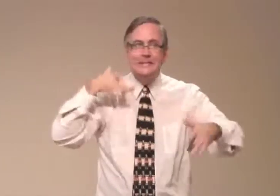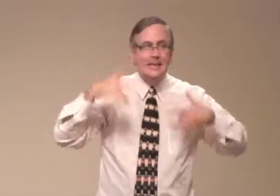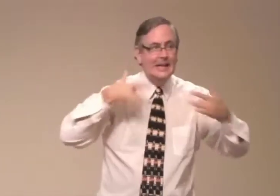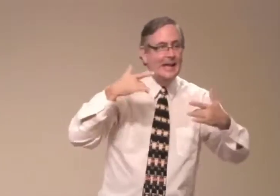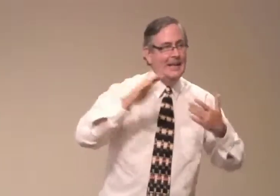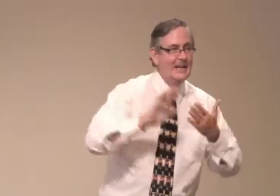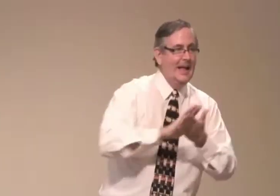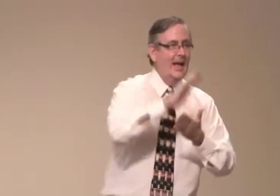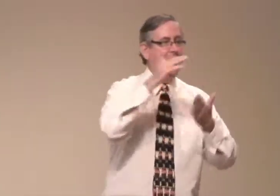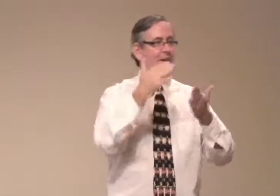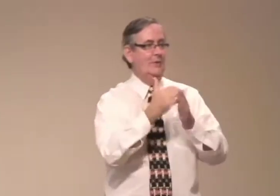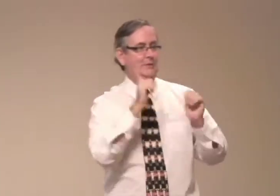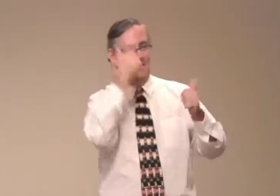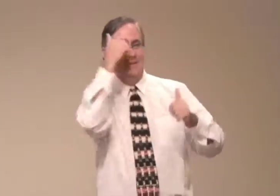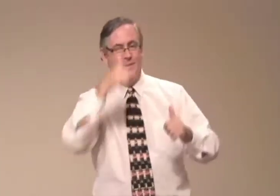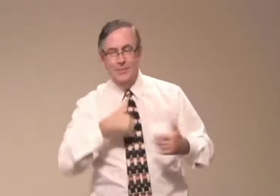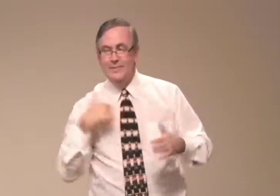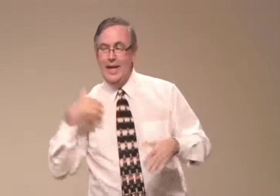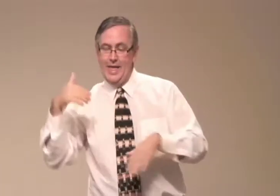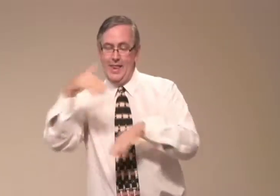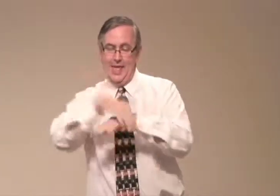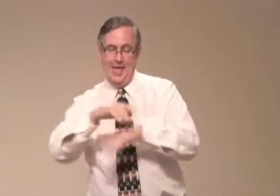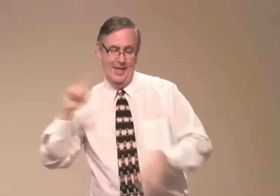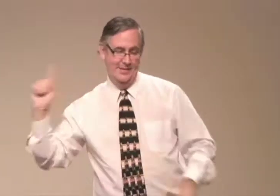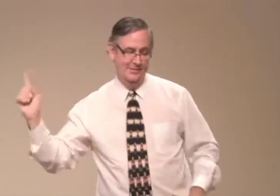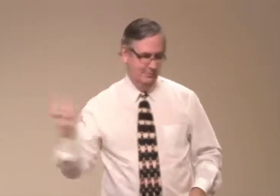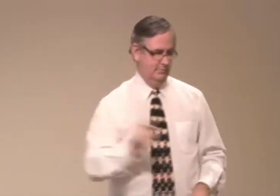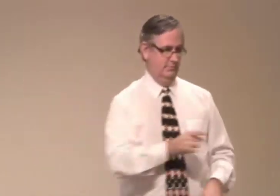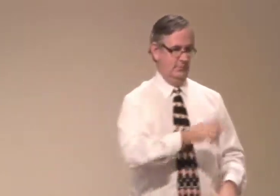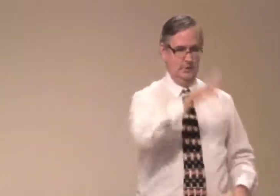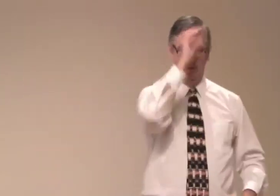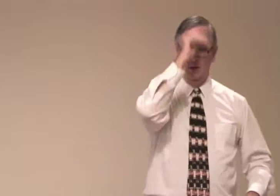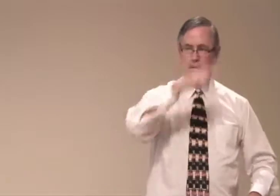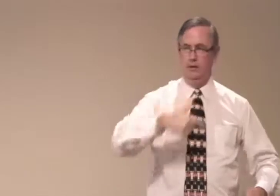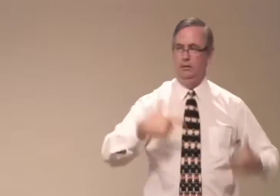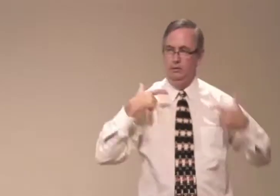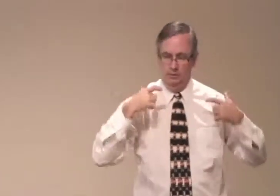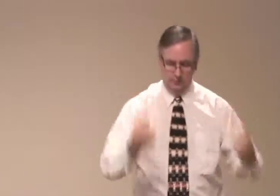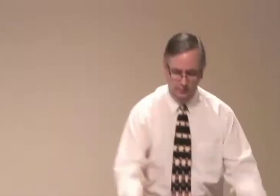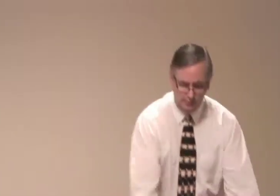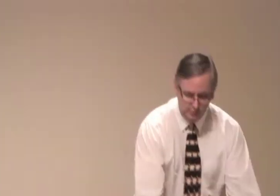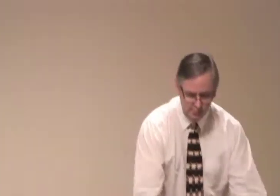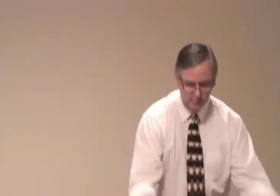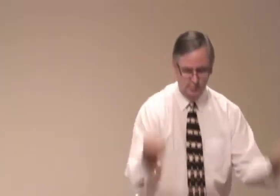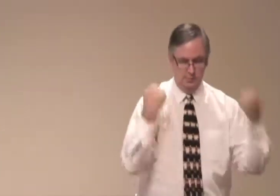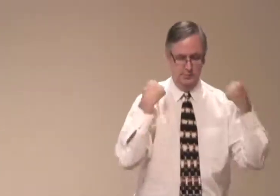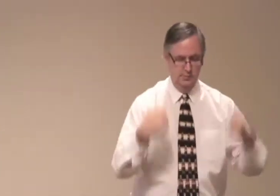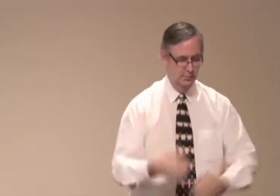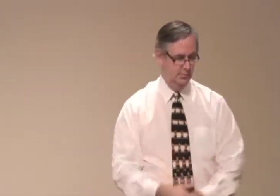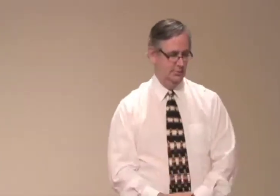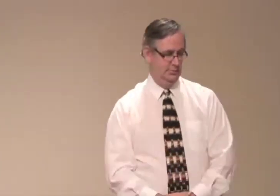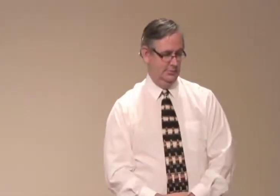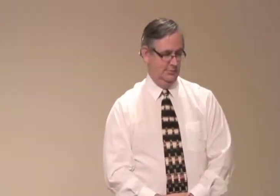jet. I went to look at the campus and everything. And that night, I came back to the room. And there was a guy